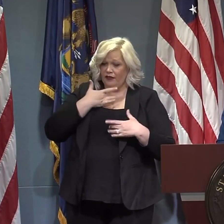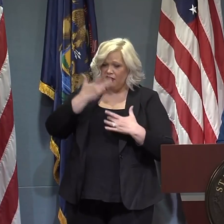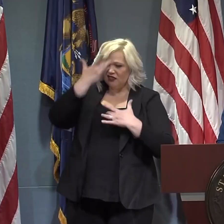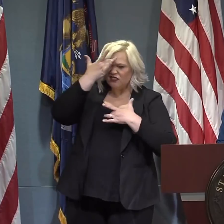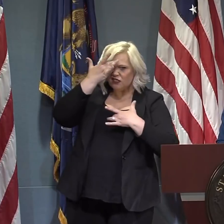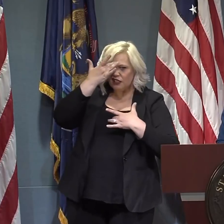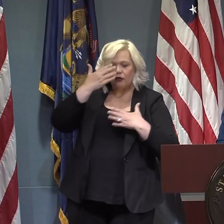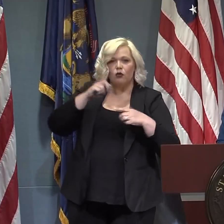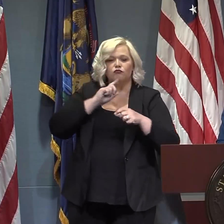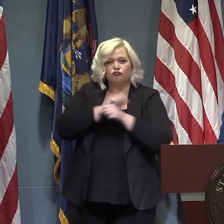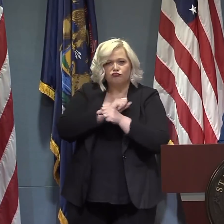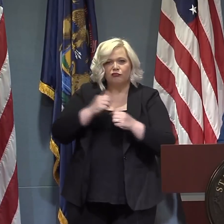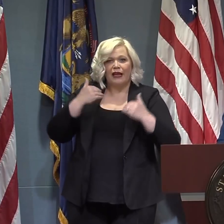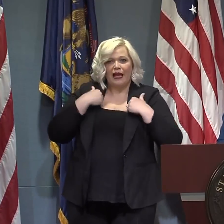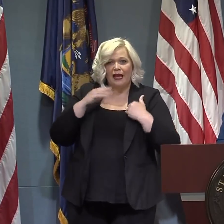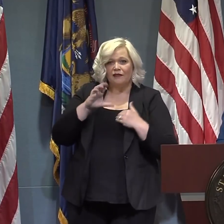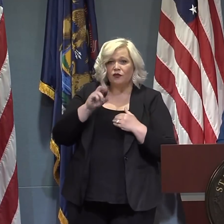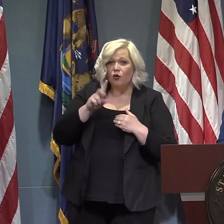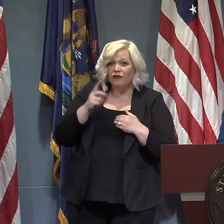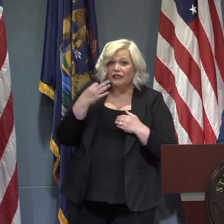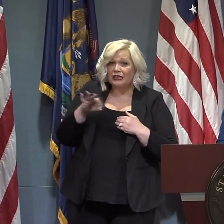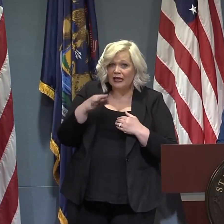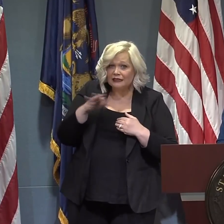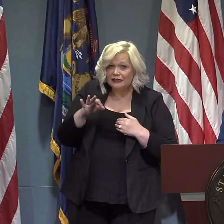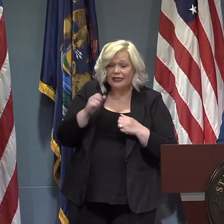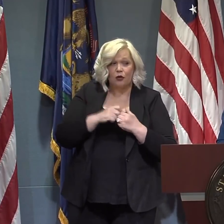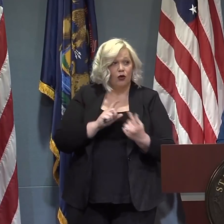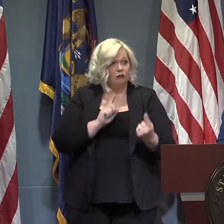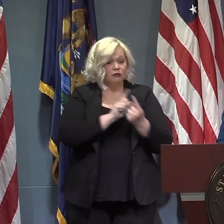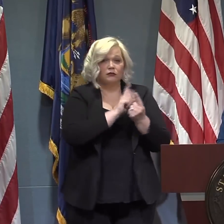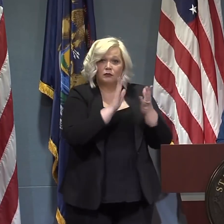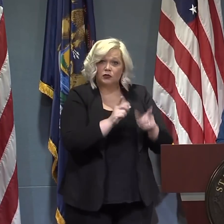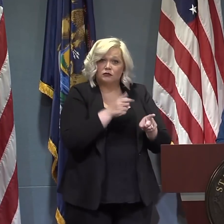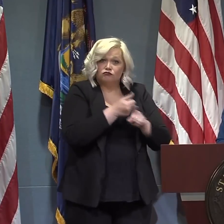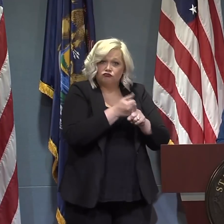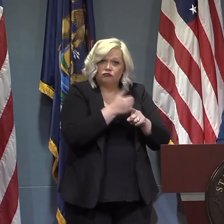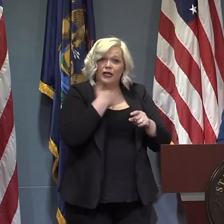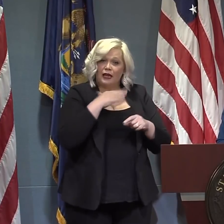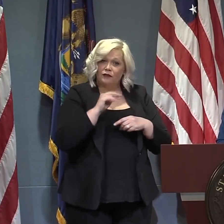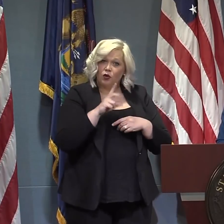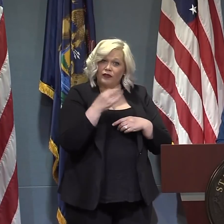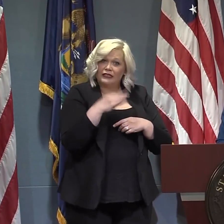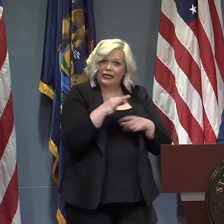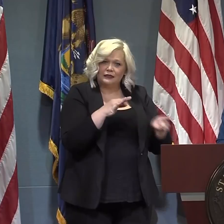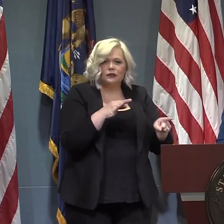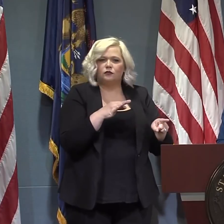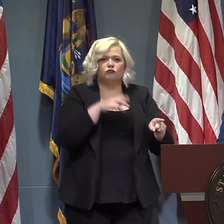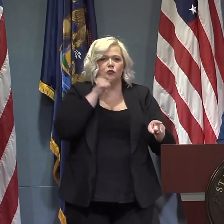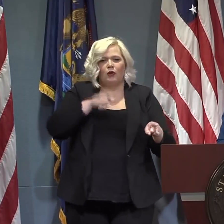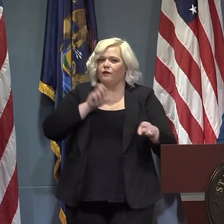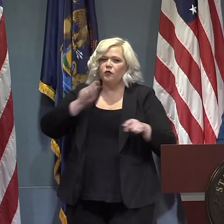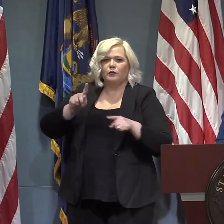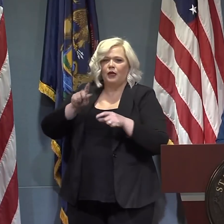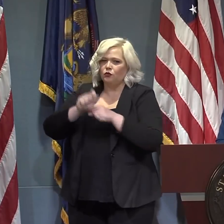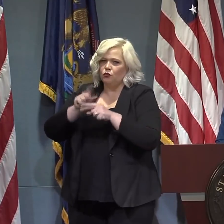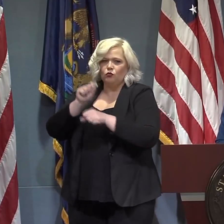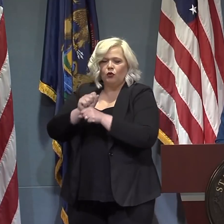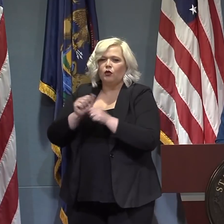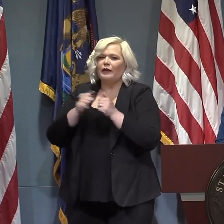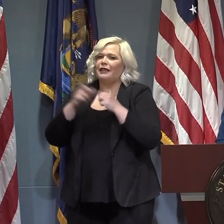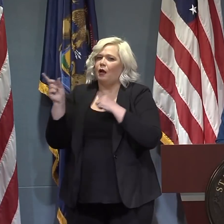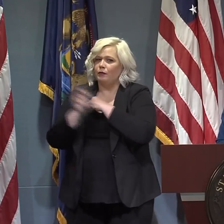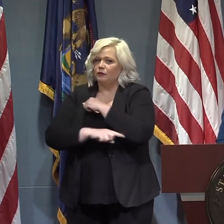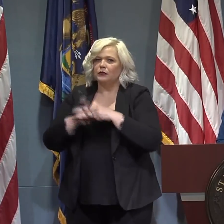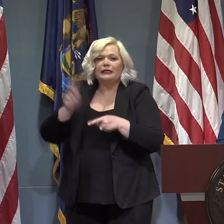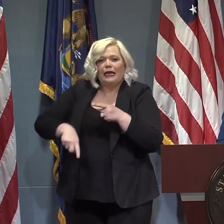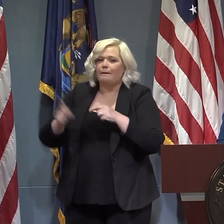experiencing symptoms, or have come in contact with someone who has. We need to ensure that employees who are sick or have